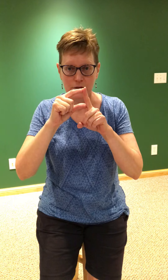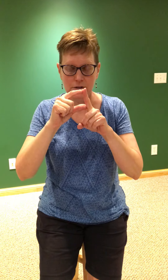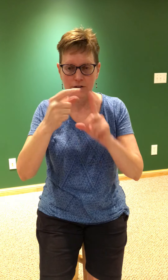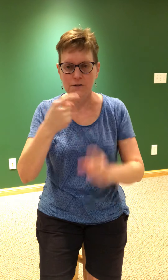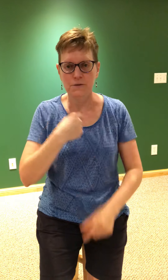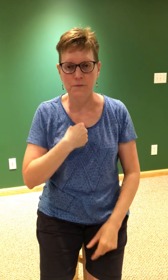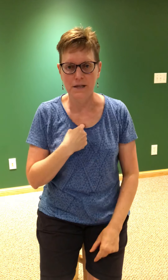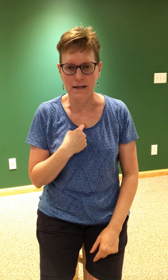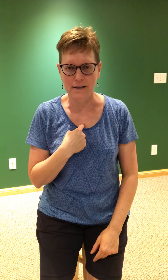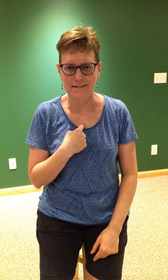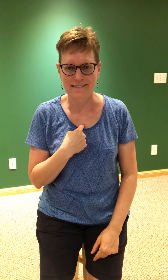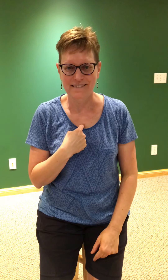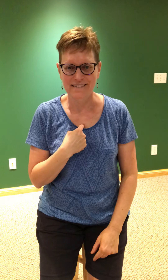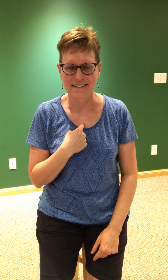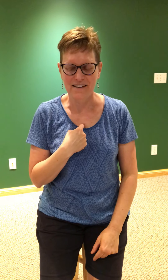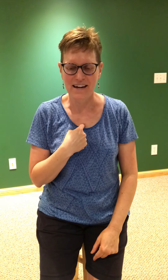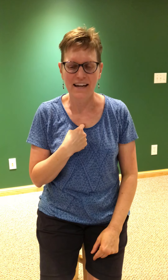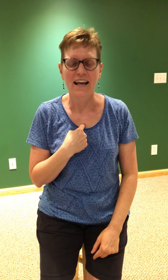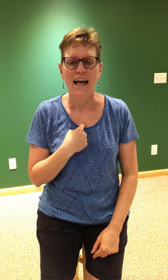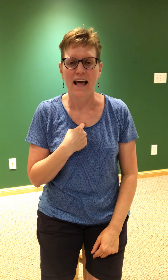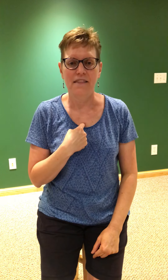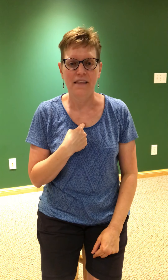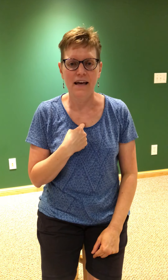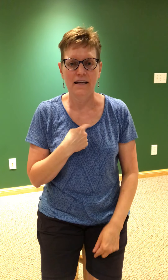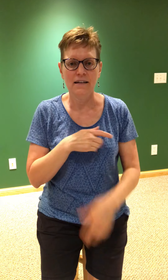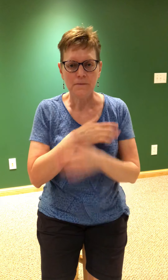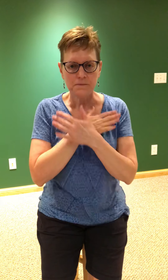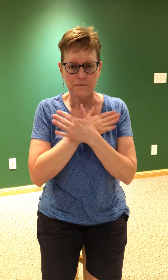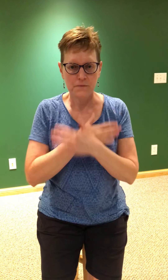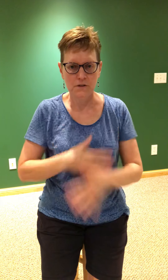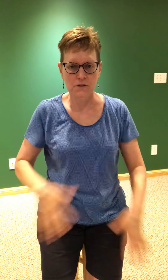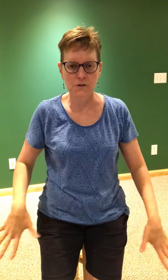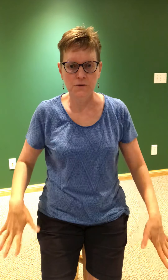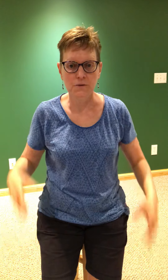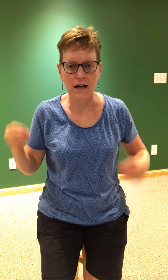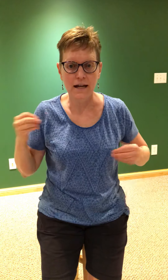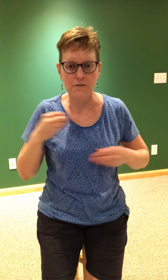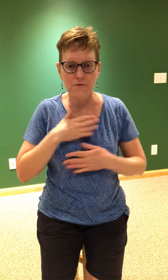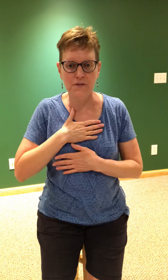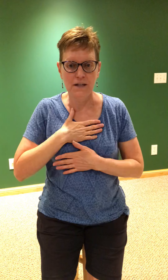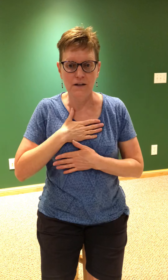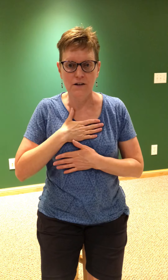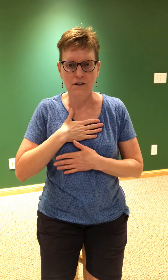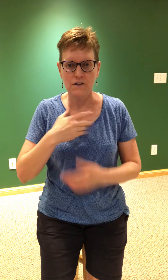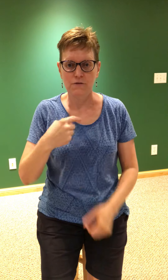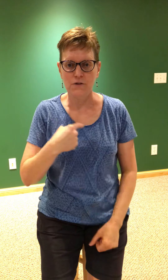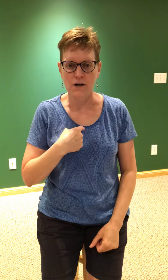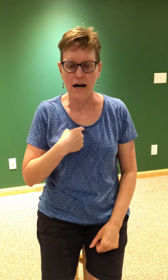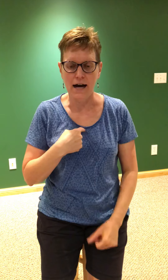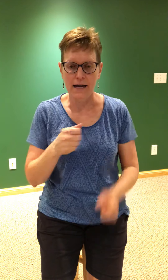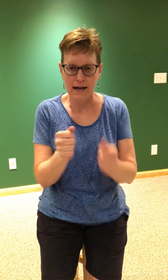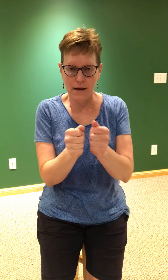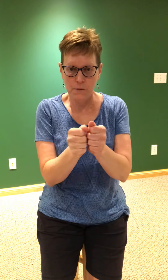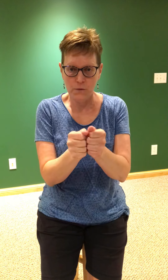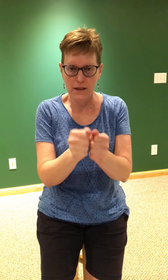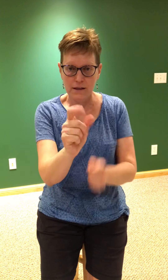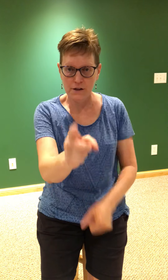words to me. All right? And then, do not fear, for I am with